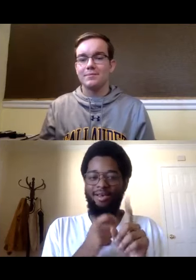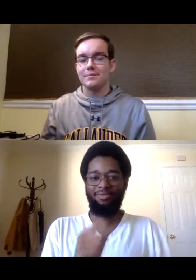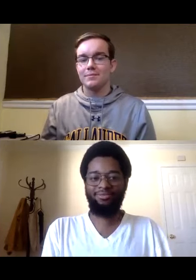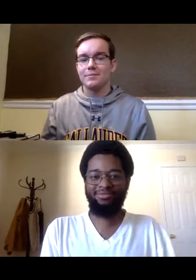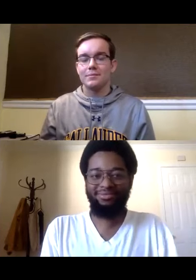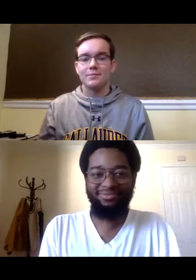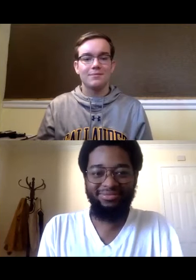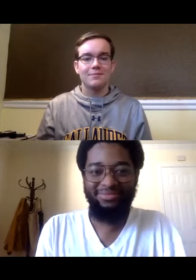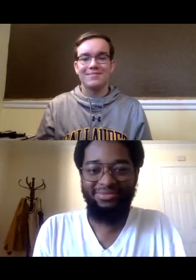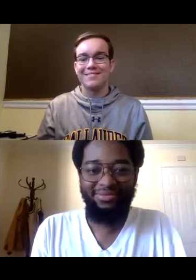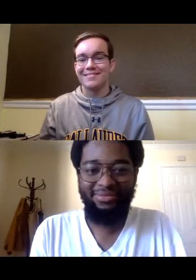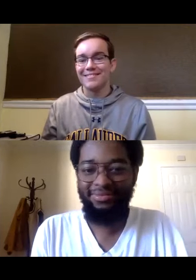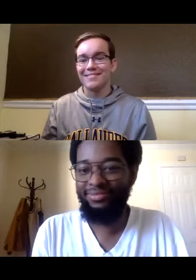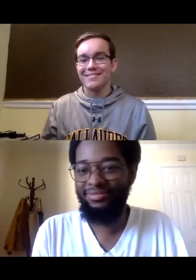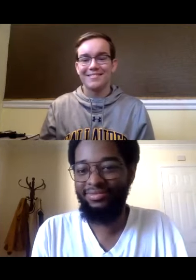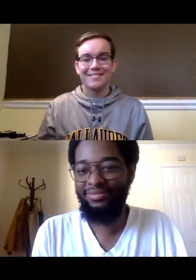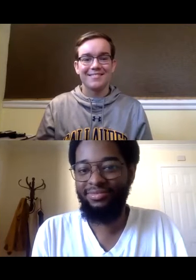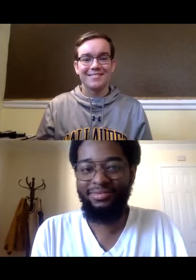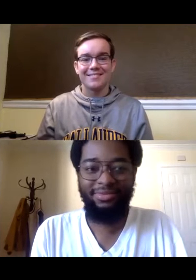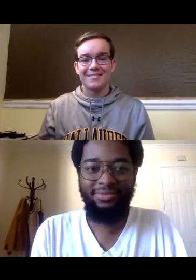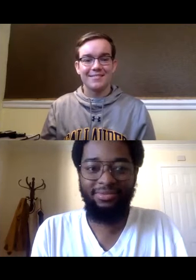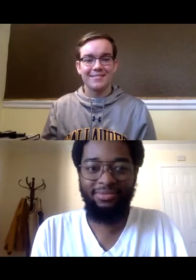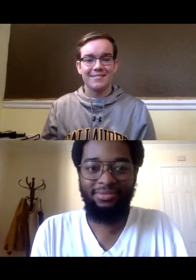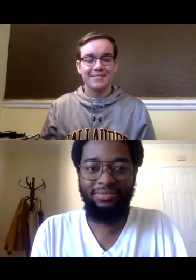No, my favorite, bananas.